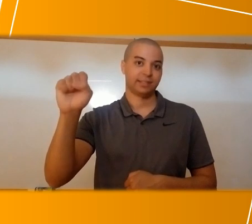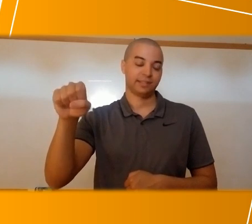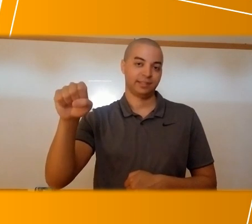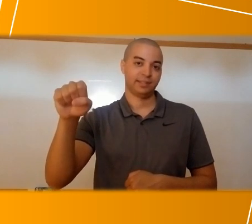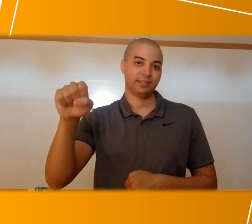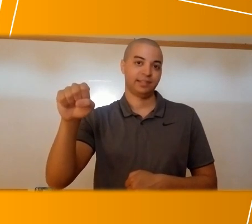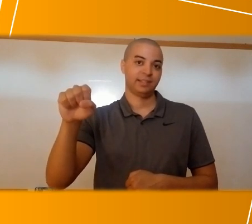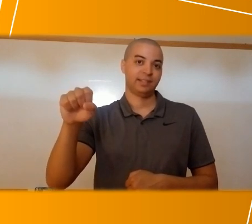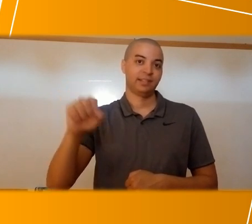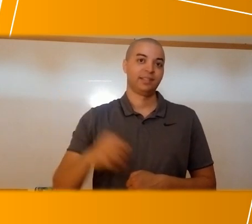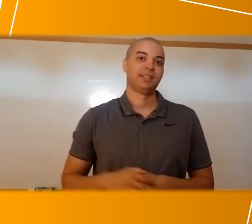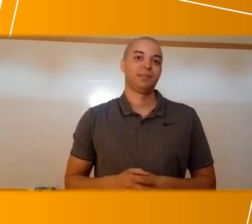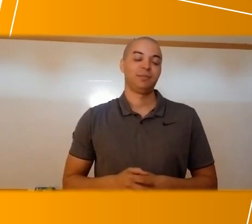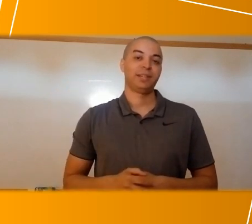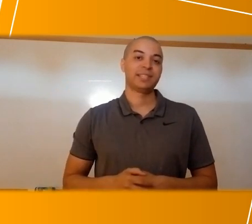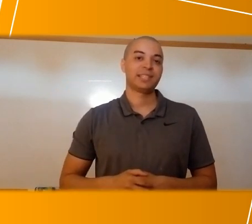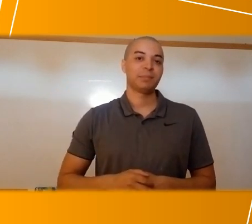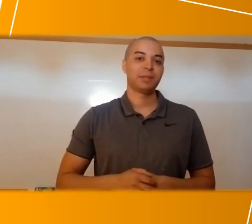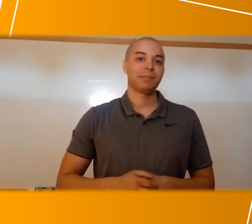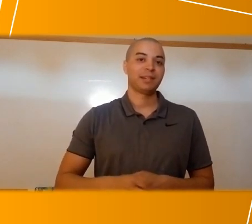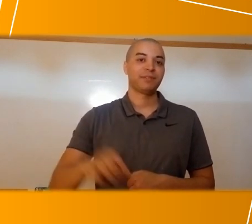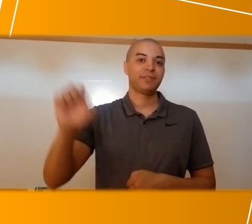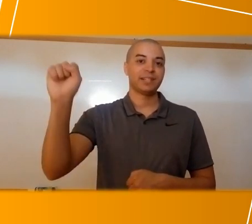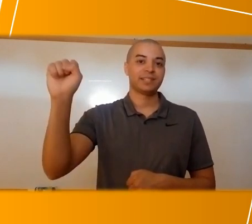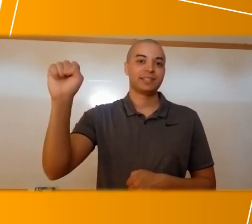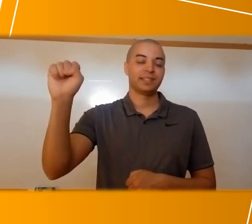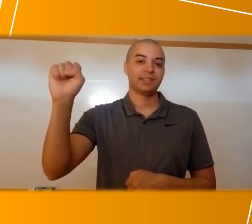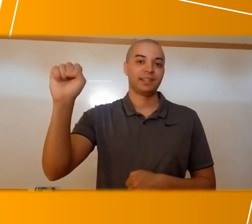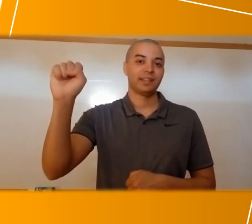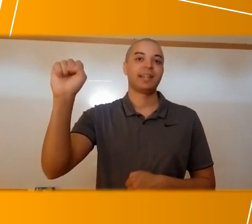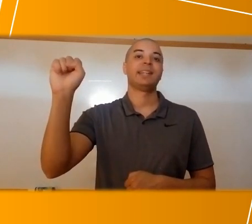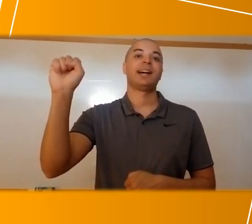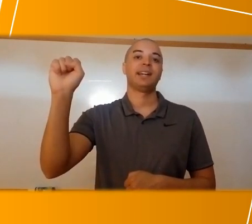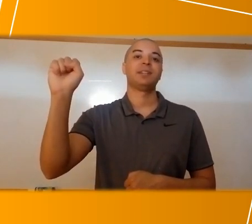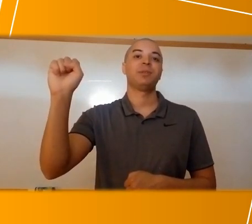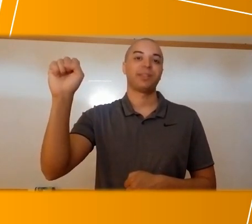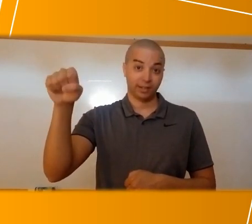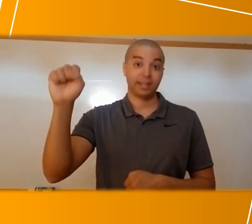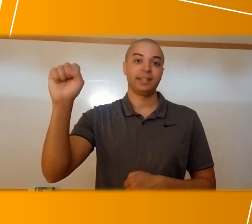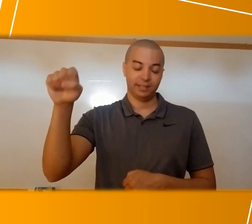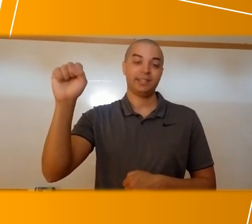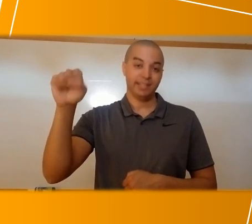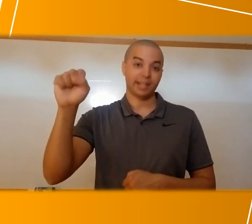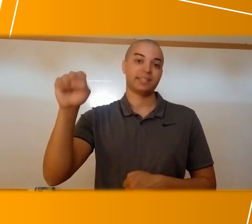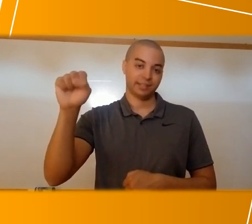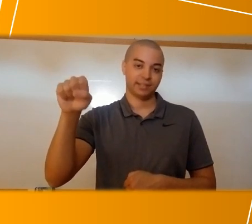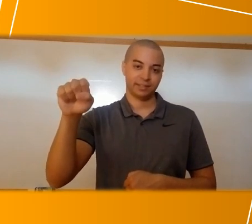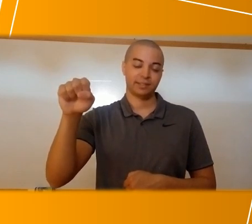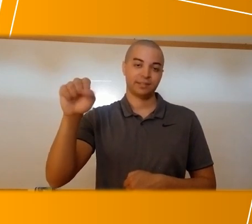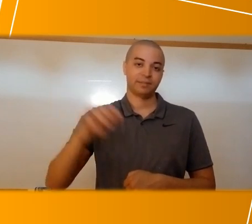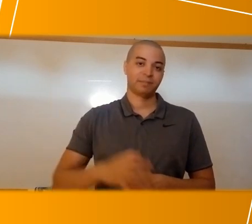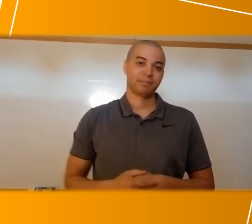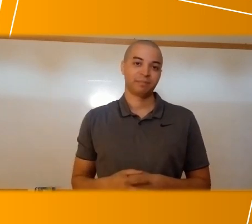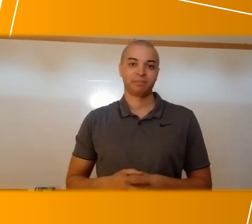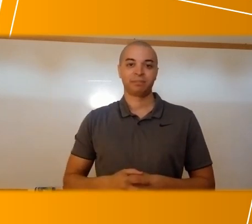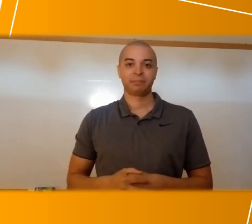yes. We can simply make a fist and nod it with our head. Yes.